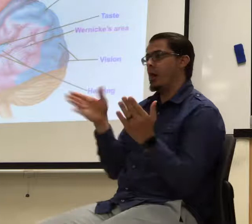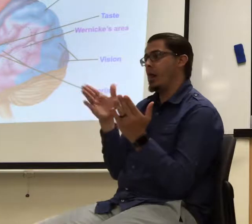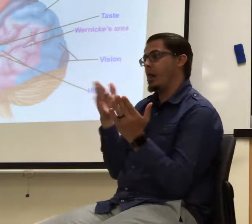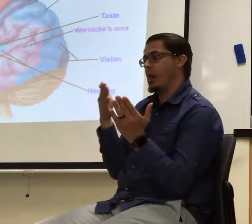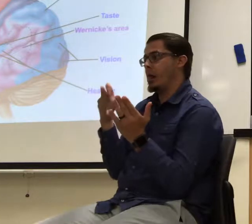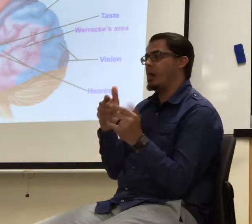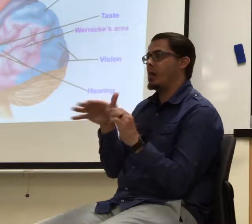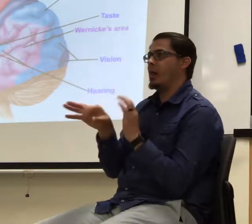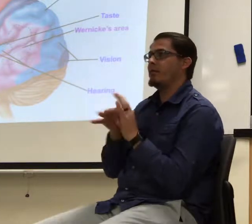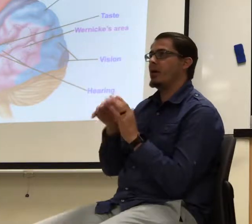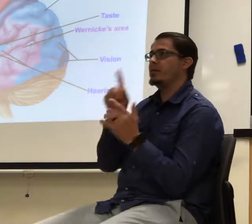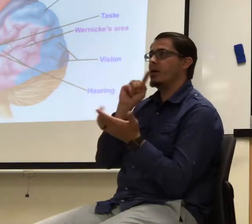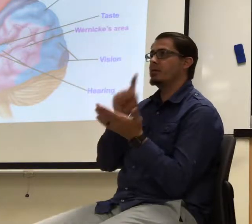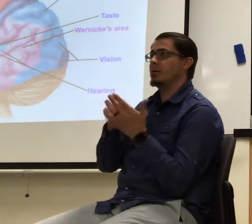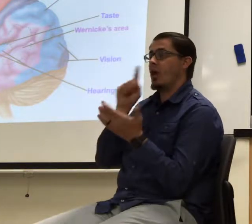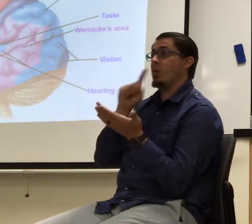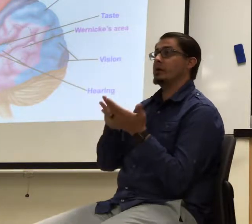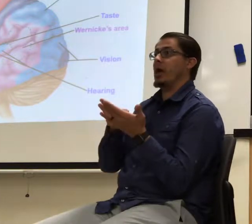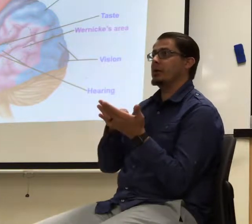one that I recognize, English.